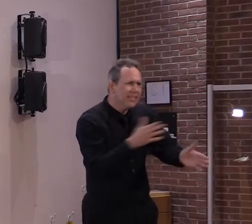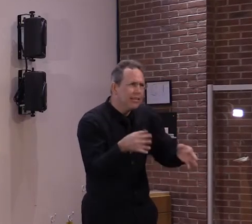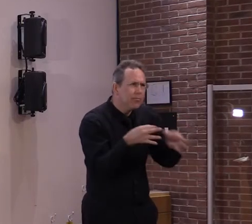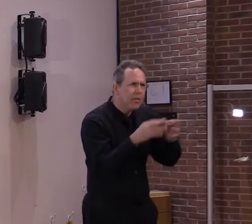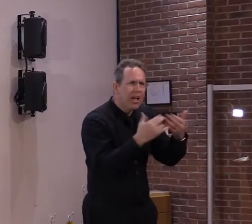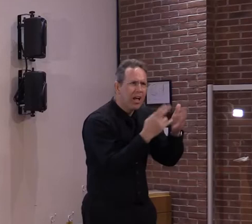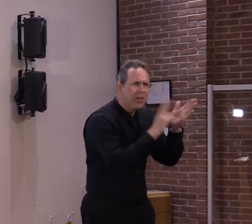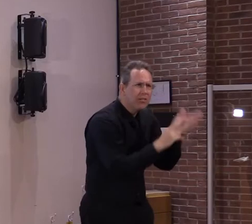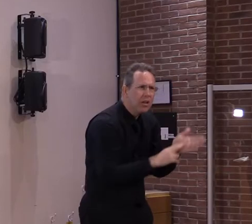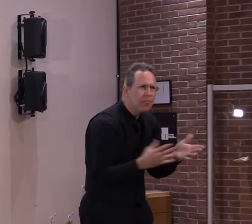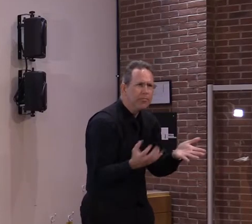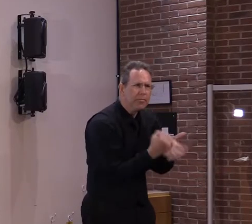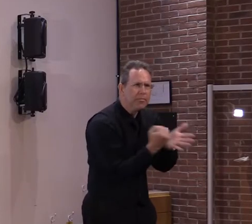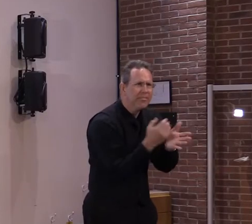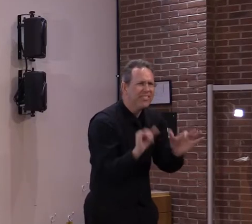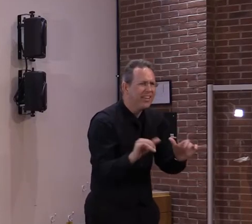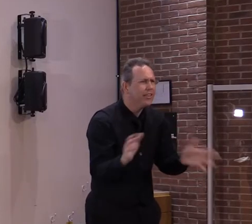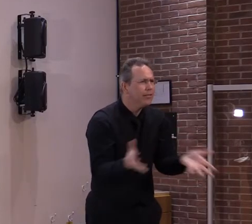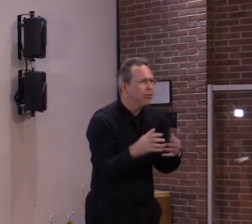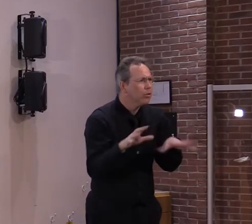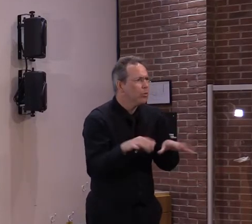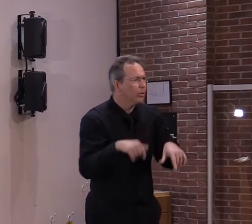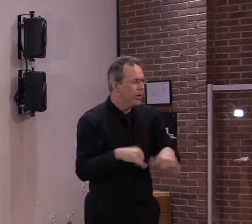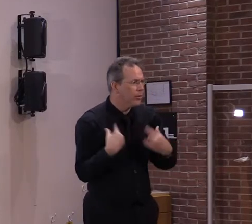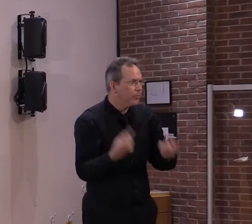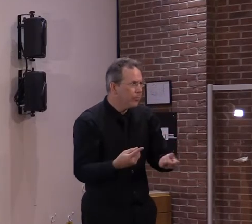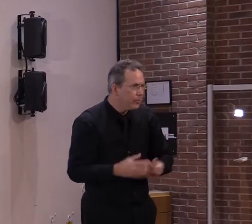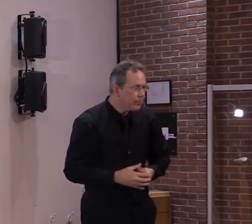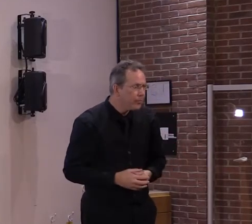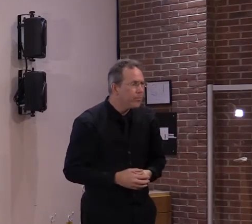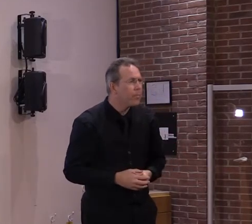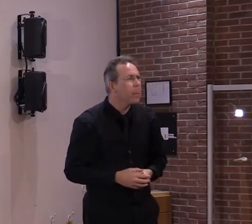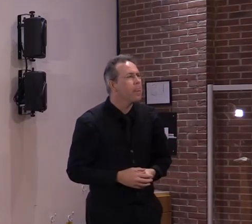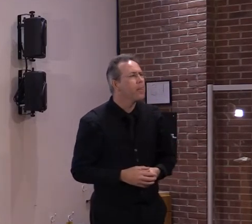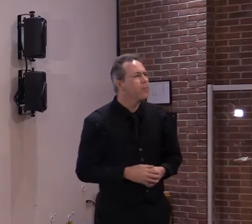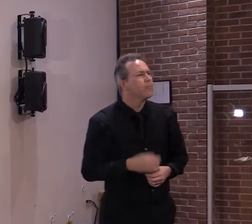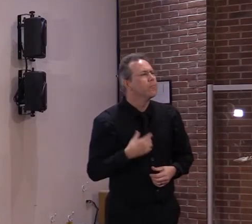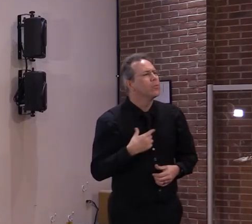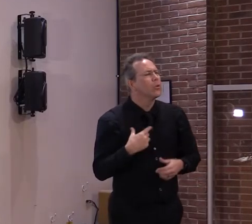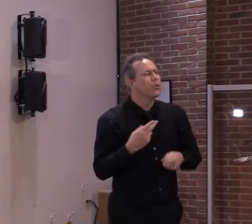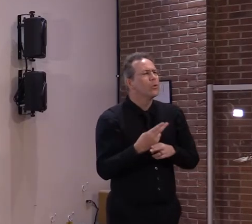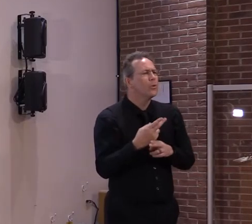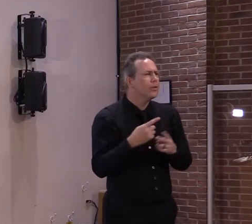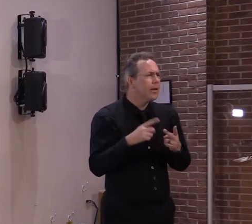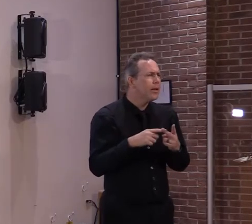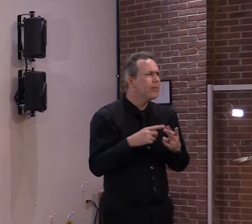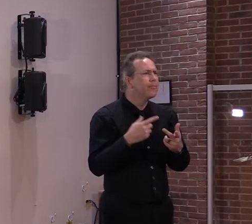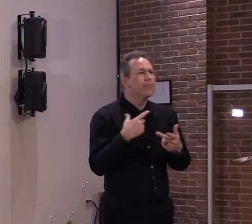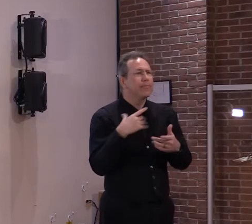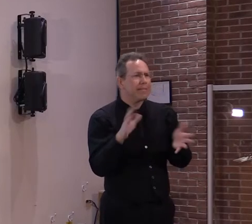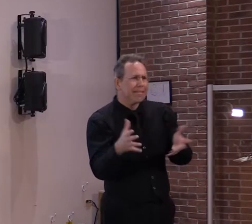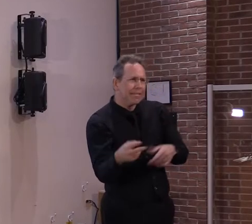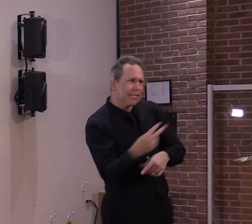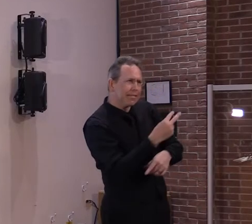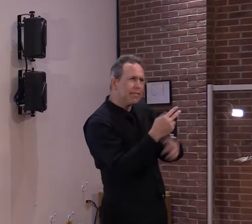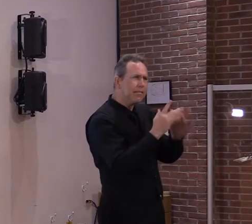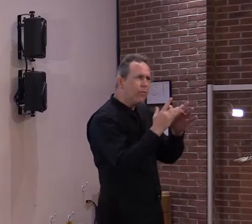only allowed people to register through the traditional website and pharmacies, et cetera, but